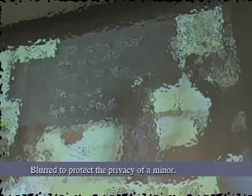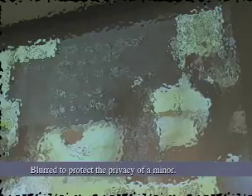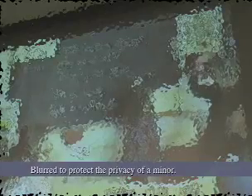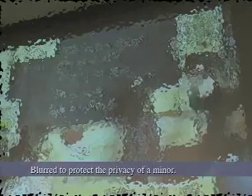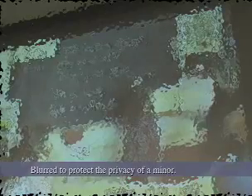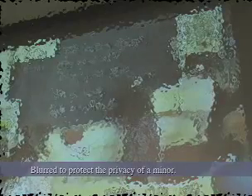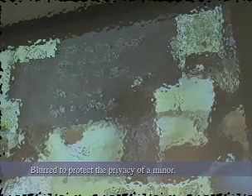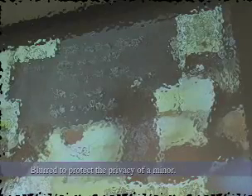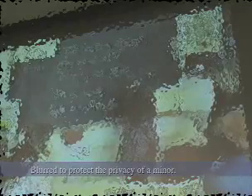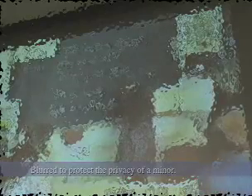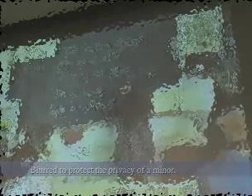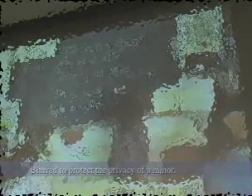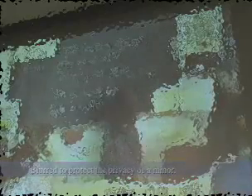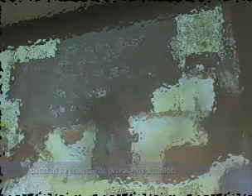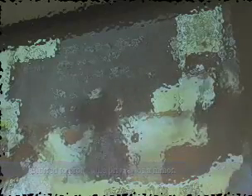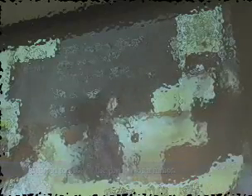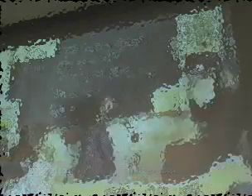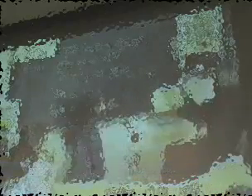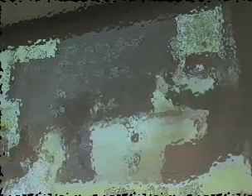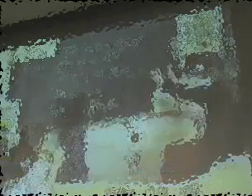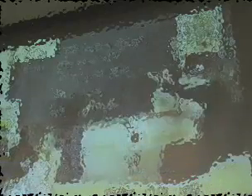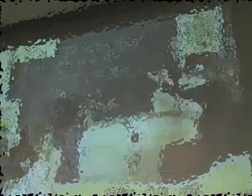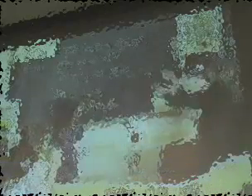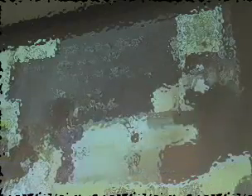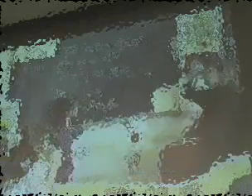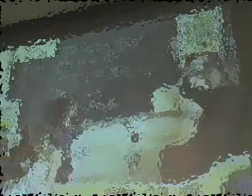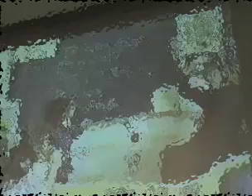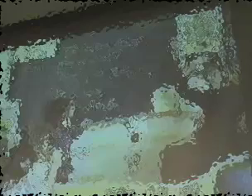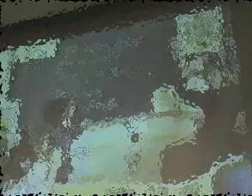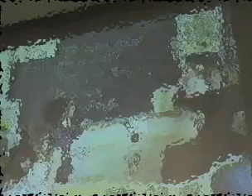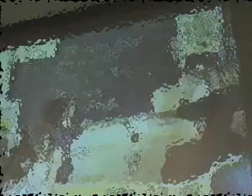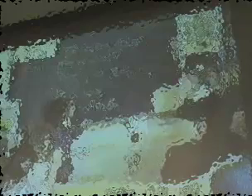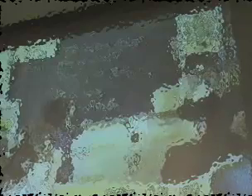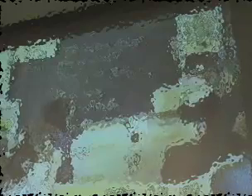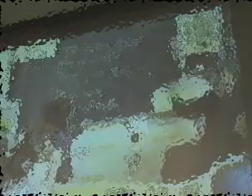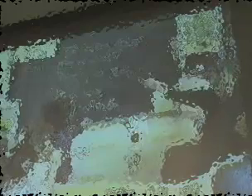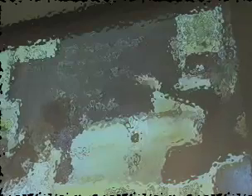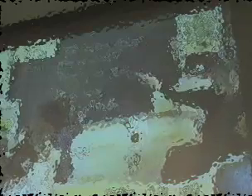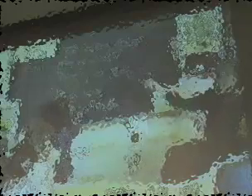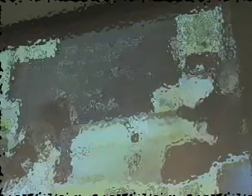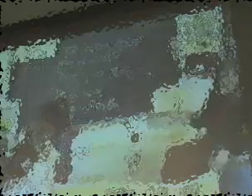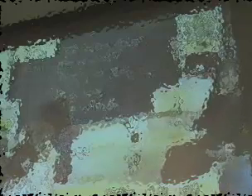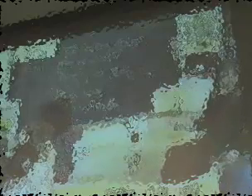does that say? Thank God. Usually I don't tell them that one didn't count. Thank God. Oh, thank God. Okay.